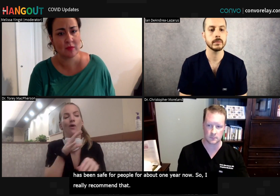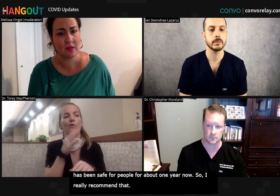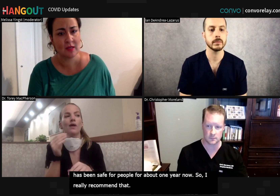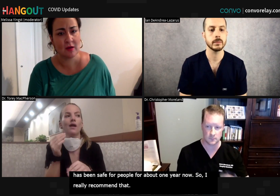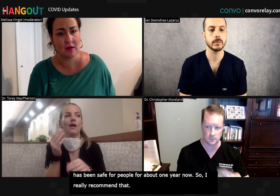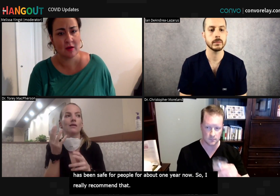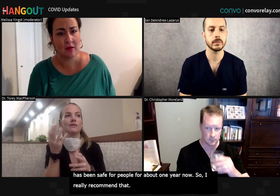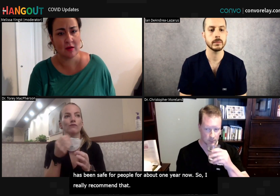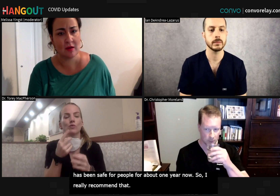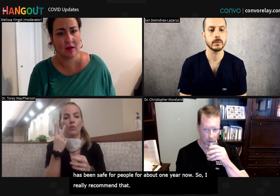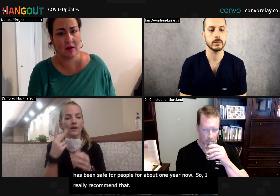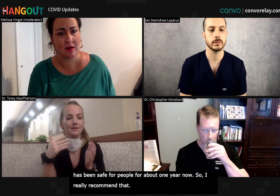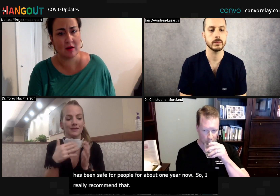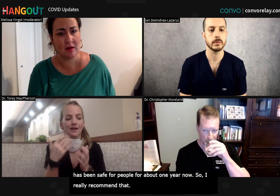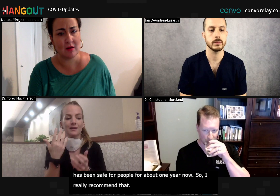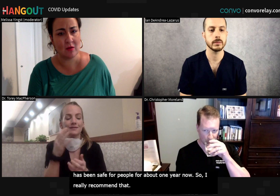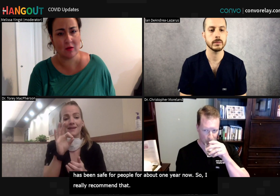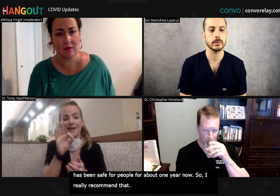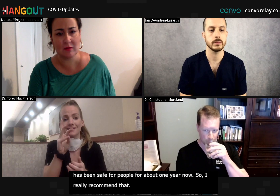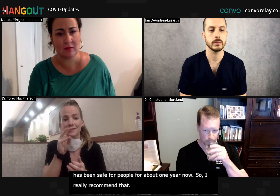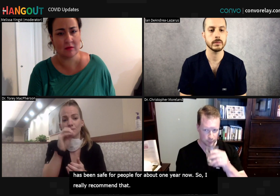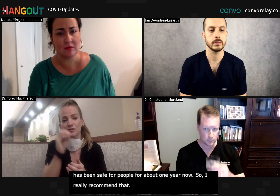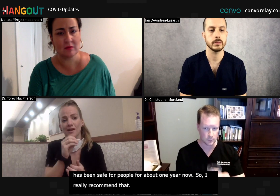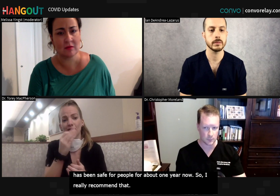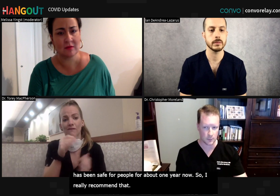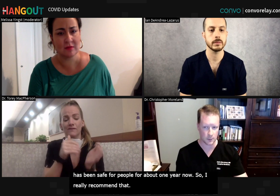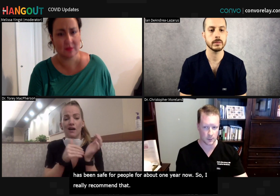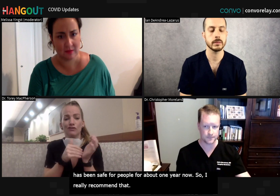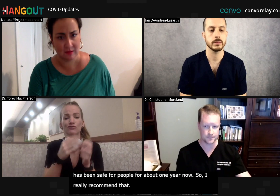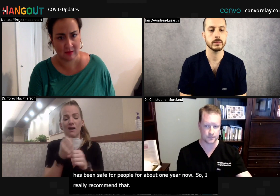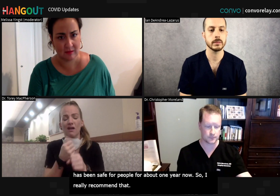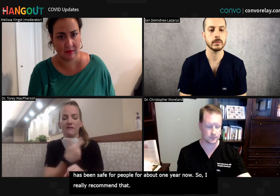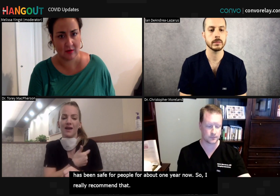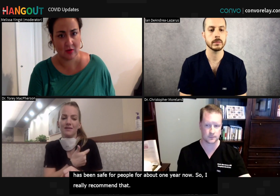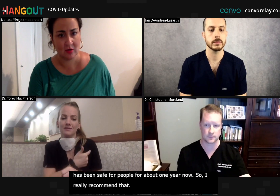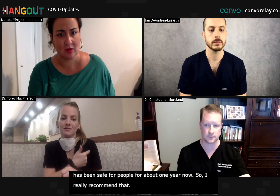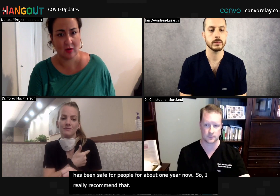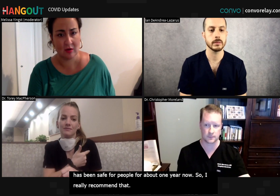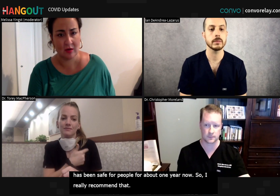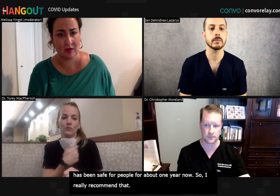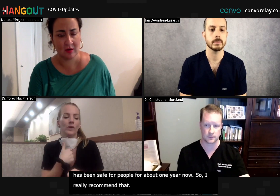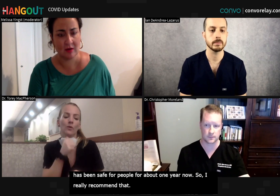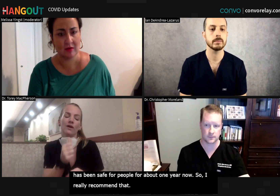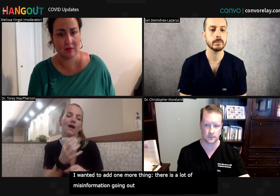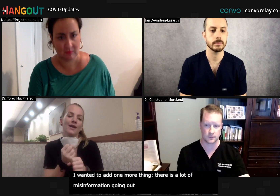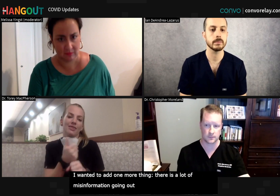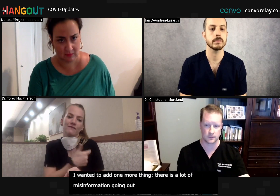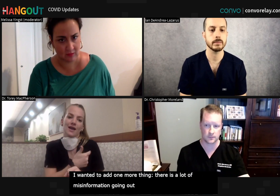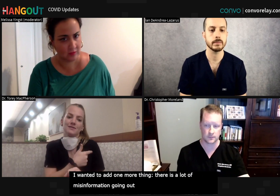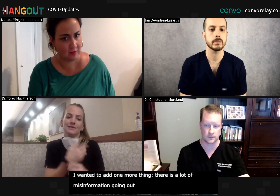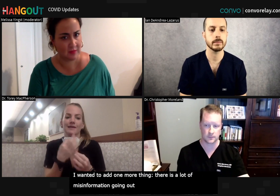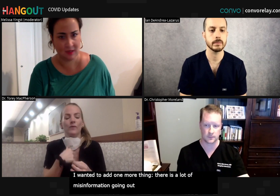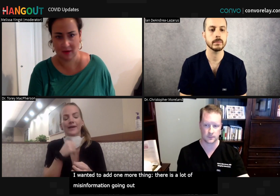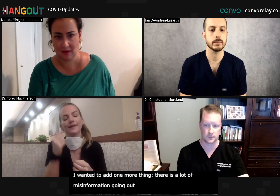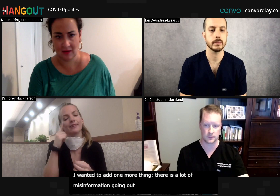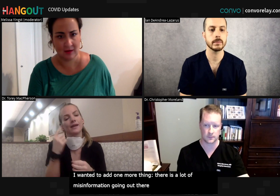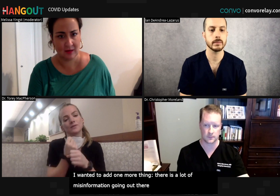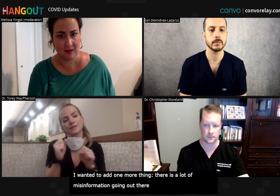lot of misinformation that is going out there. And what we're seeing is that 96% of doctors got vaccinated. We would not